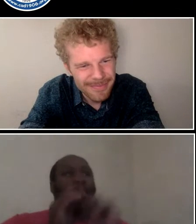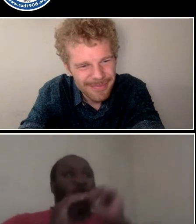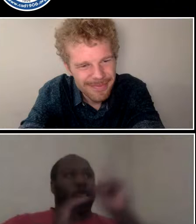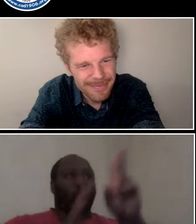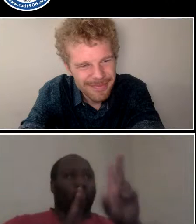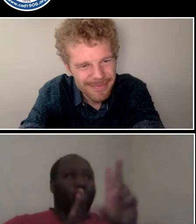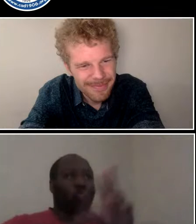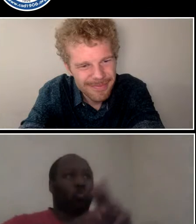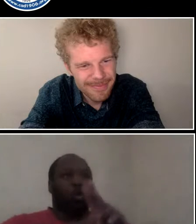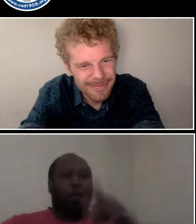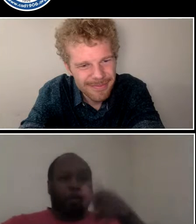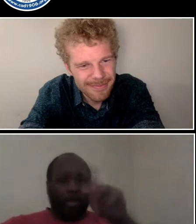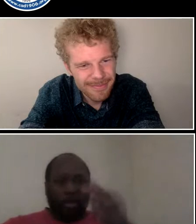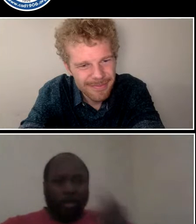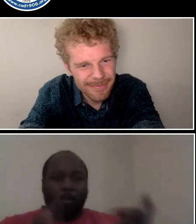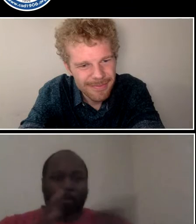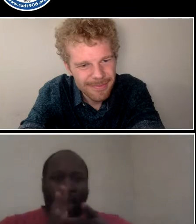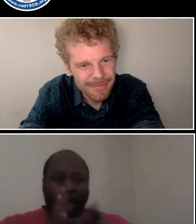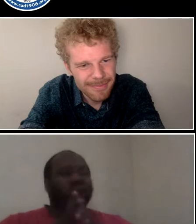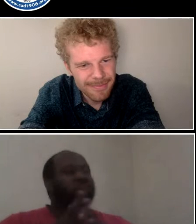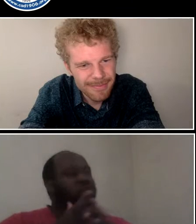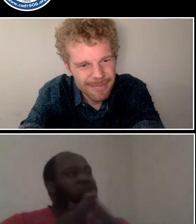Well,